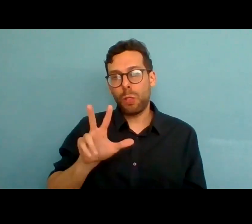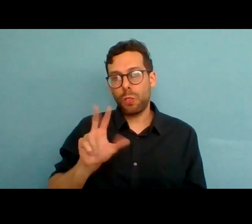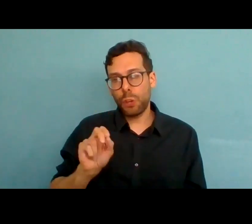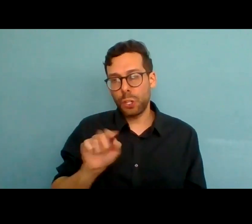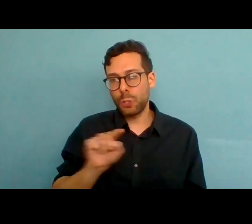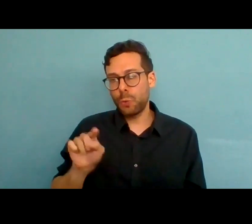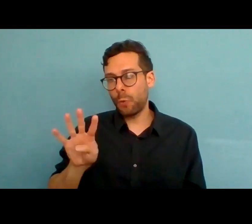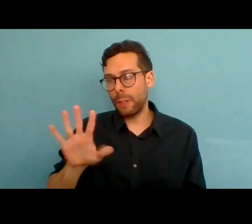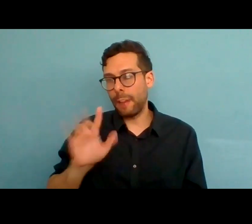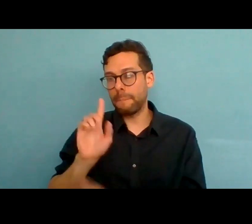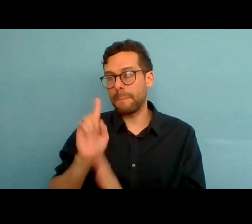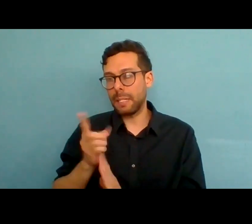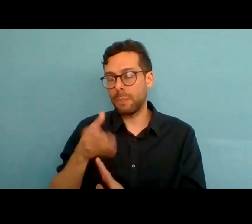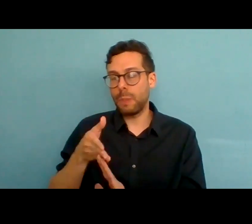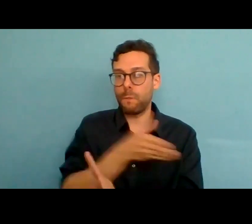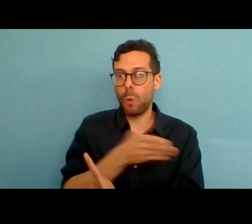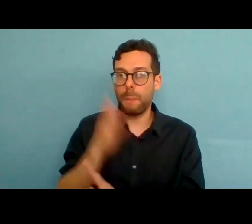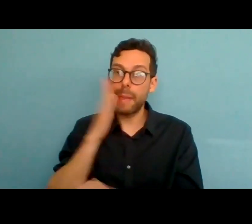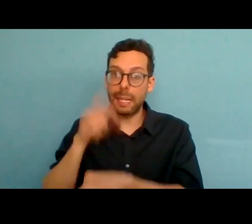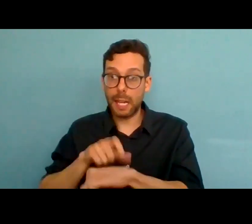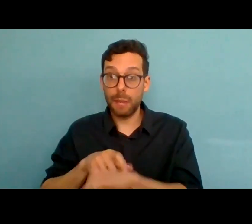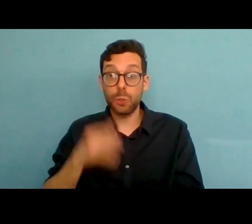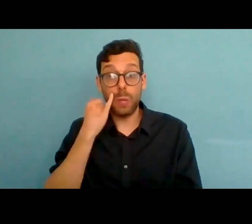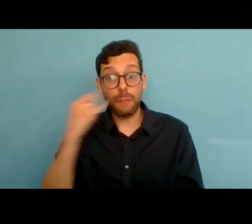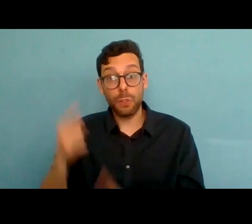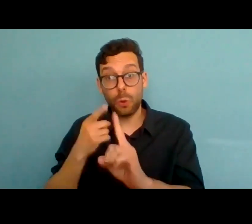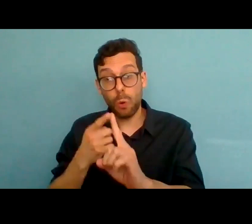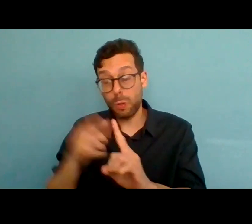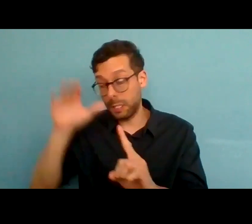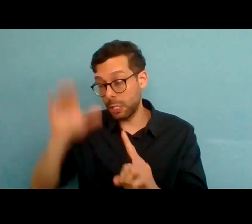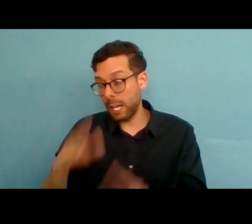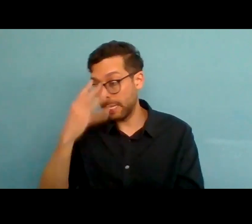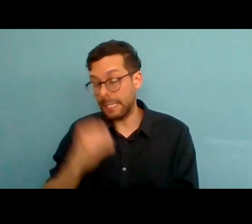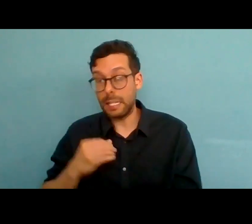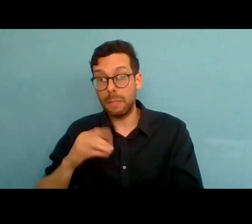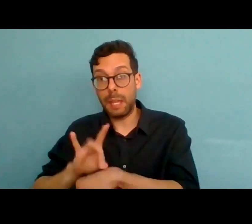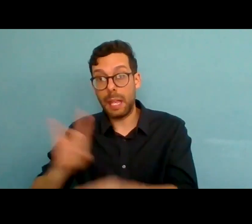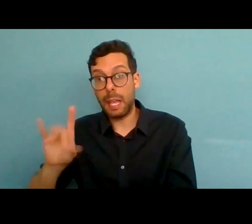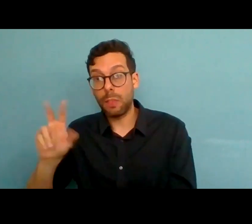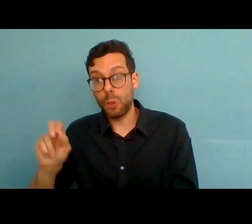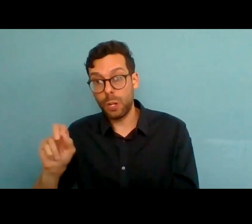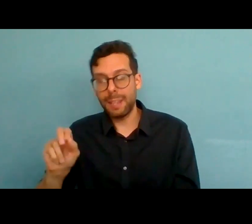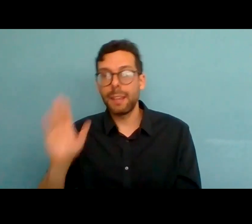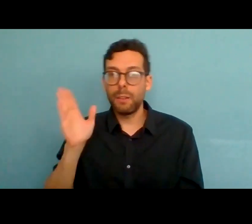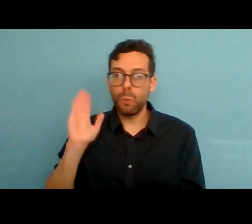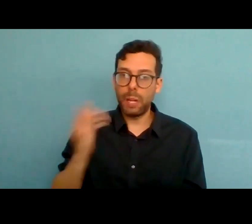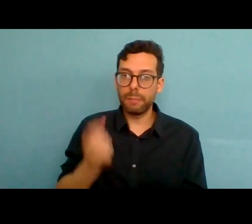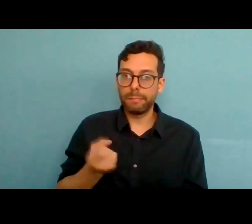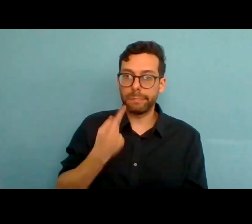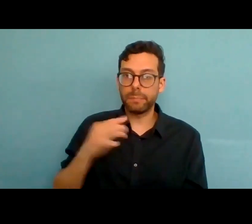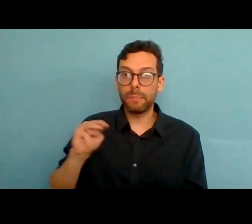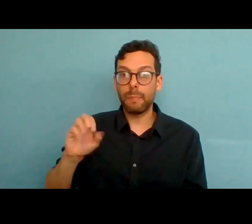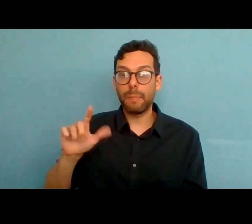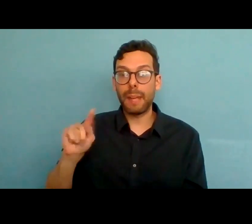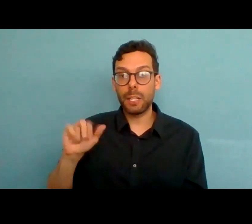again, if you're aiming for your child to go to bed at 8:30, let's say, then you're going to give it 45 minutes before that. Now, another